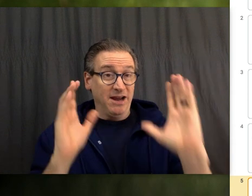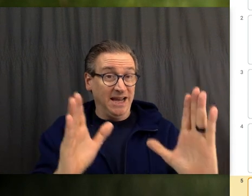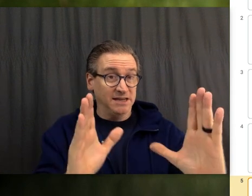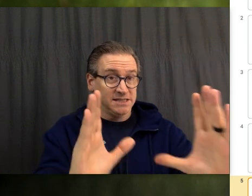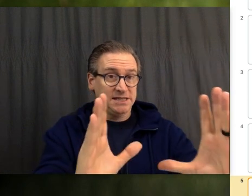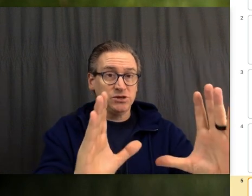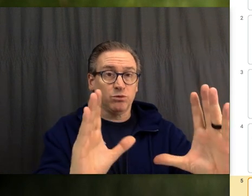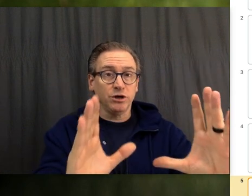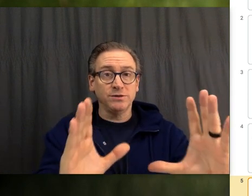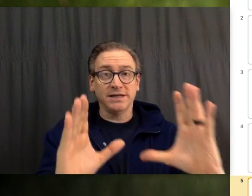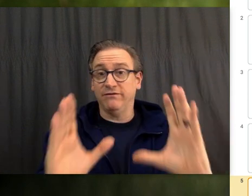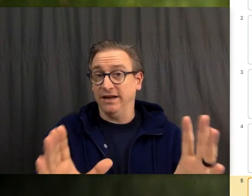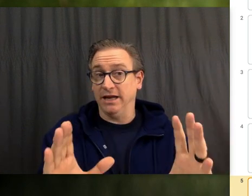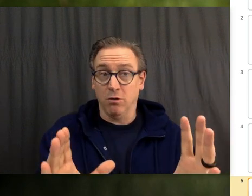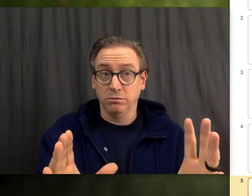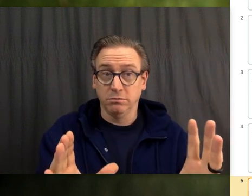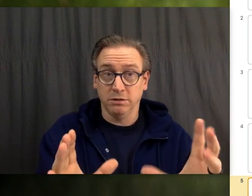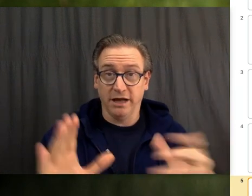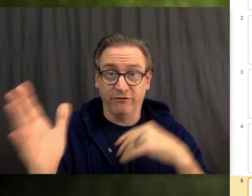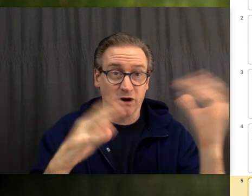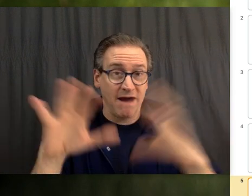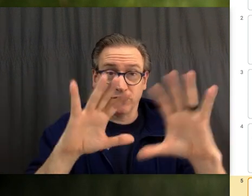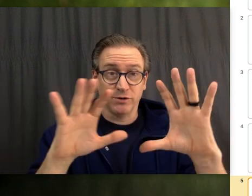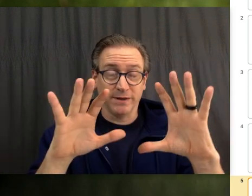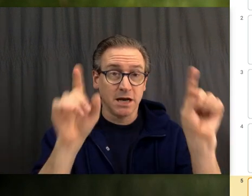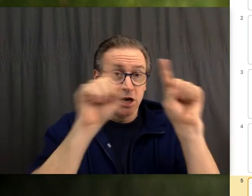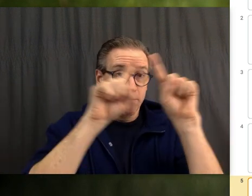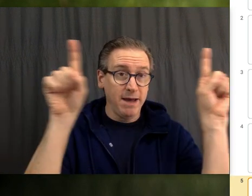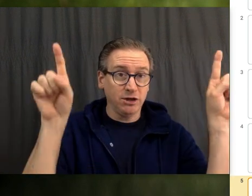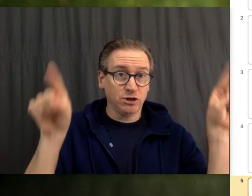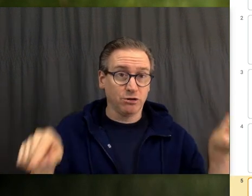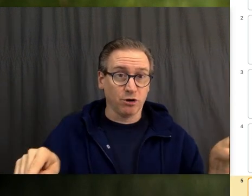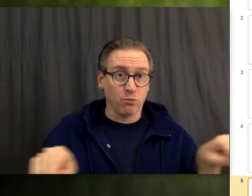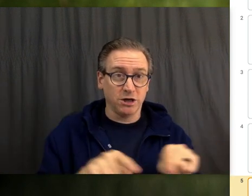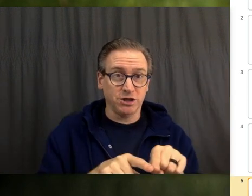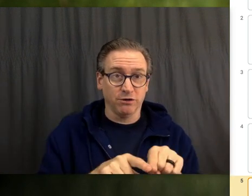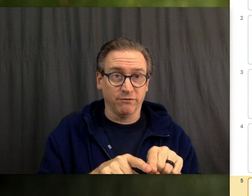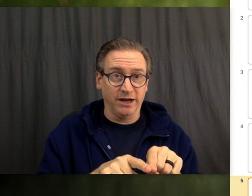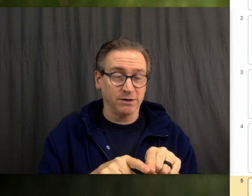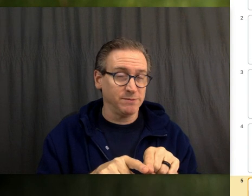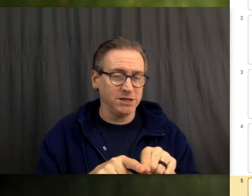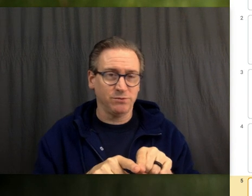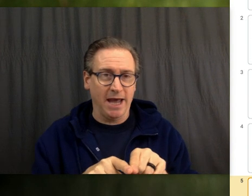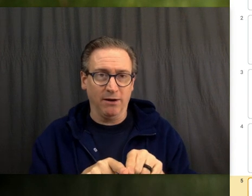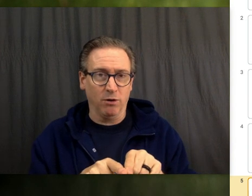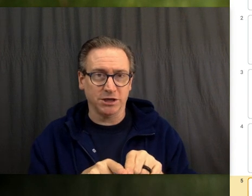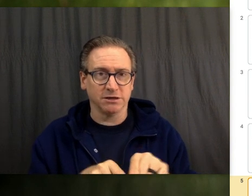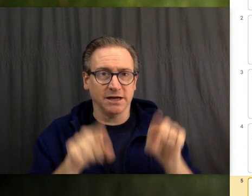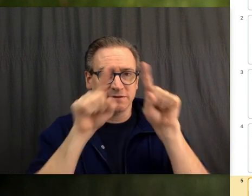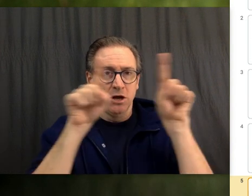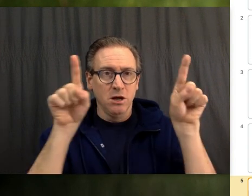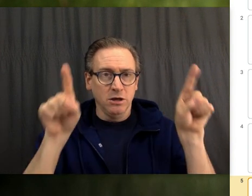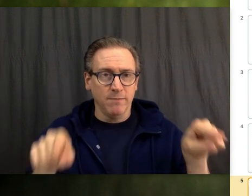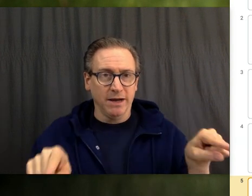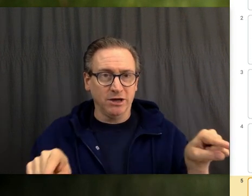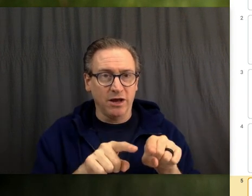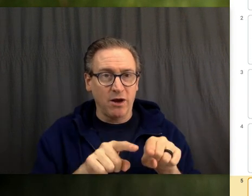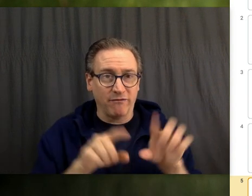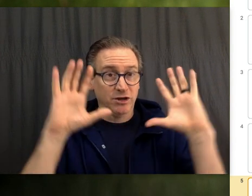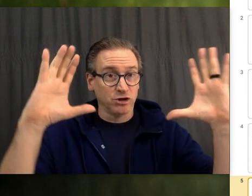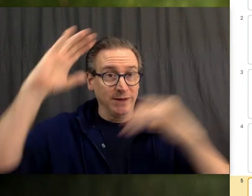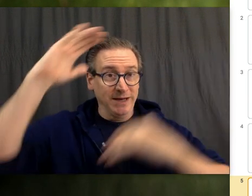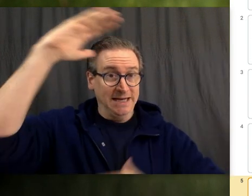and since we're using video, if you're ever doing this, make sure you're watching your video. As much as we hate watching ourselves, make sure